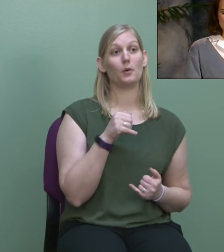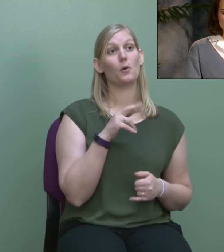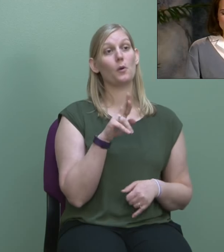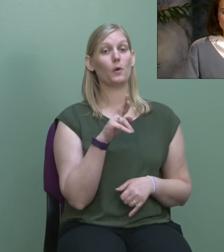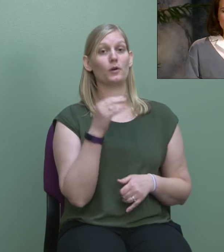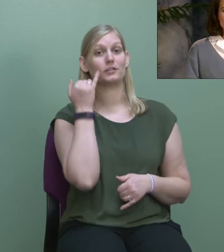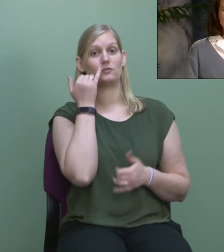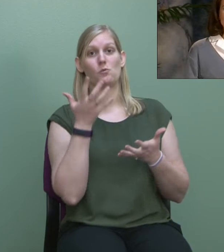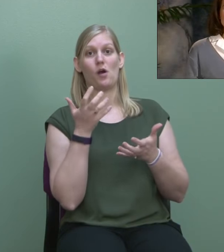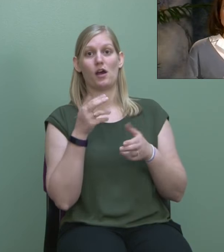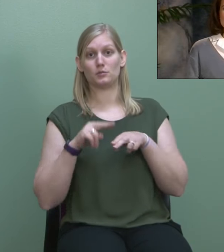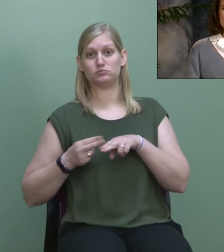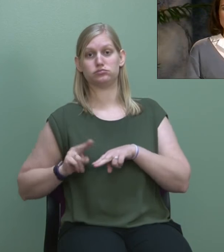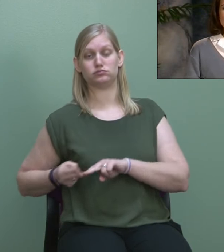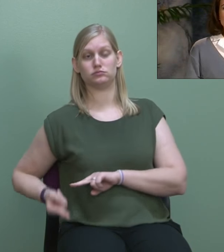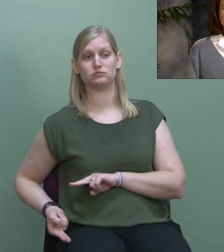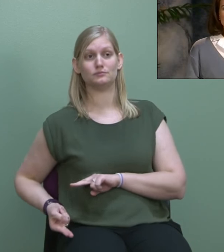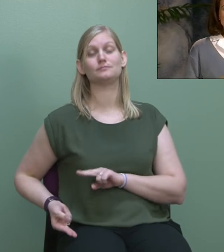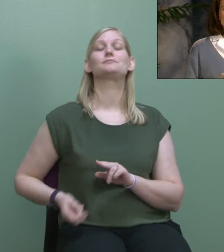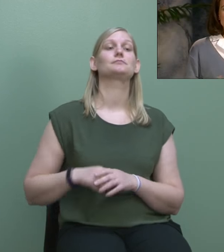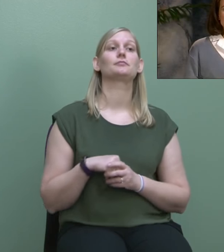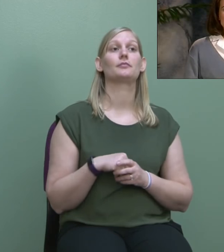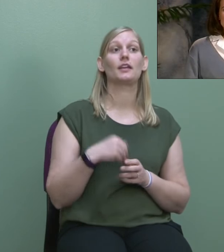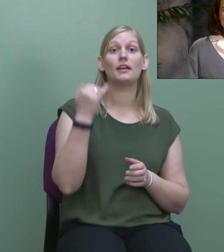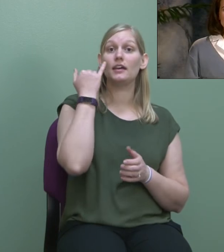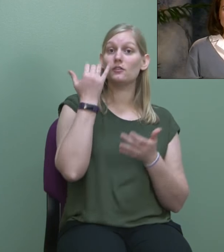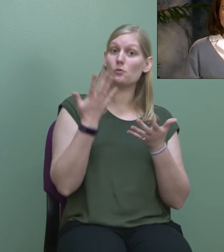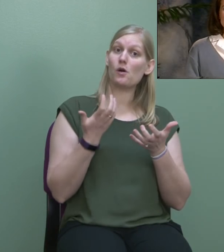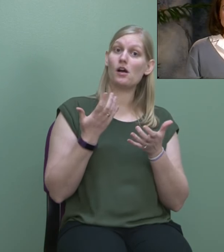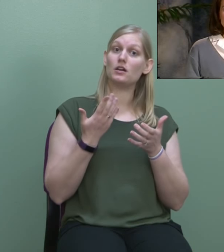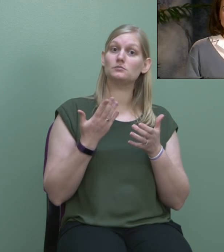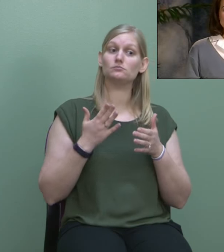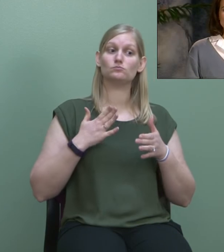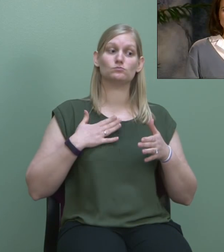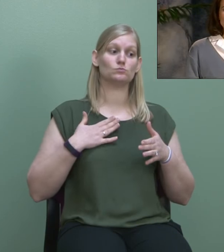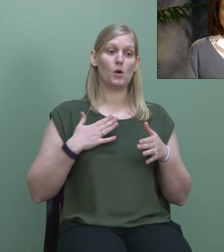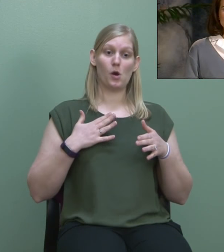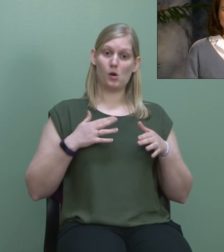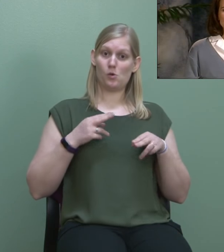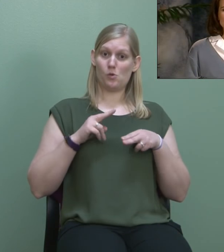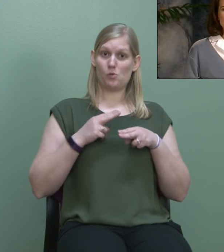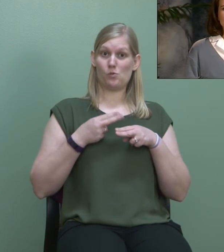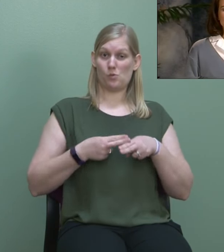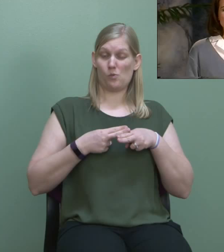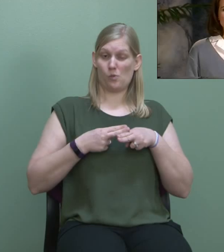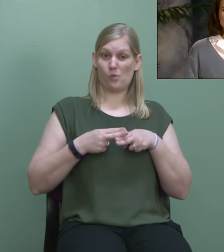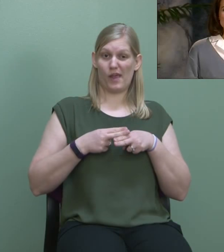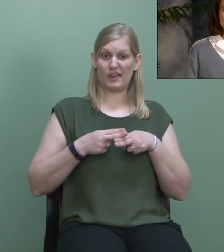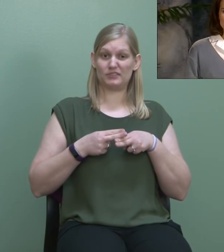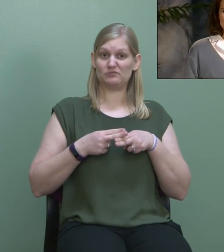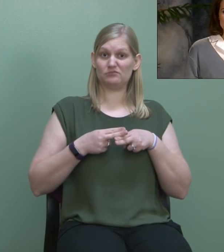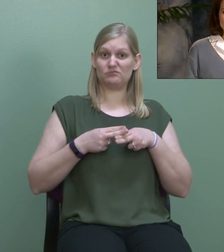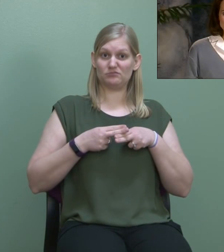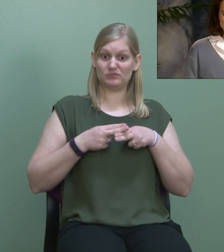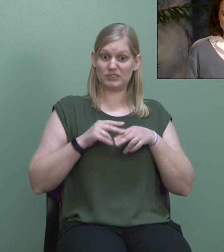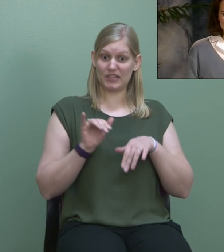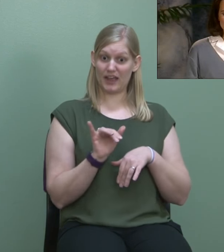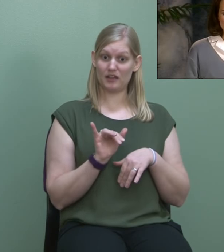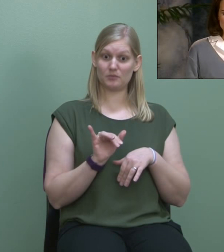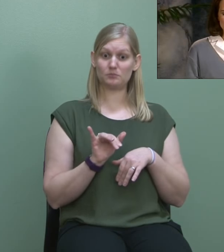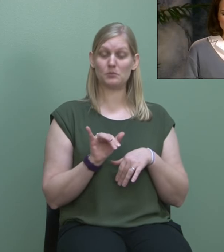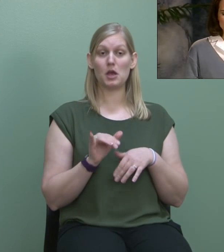some weight. If you are interested in maintaining your weight and are a larger person, then you would want to eat the